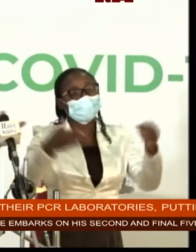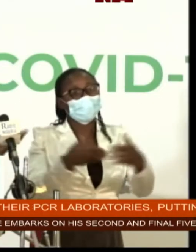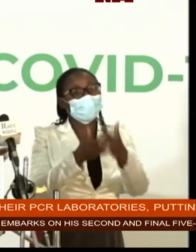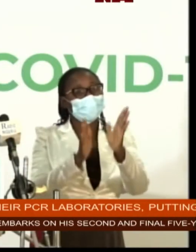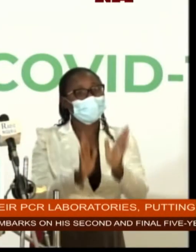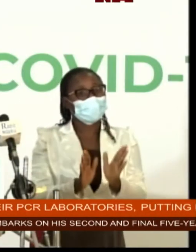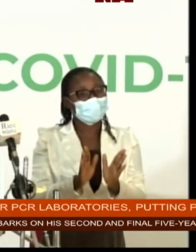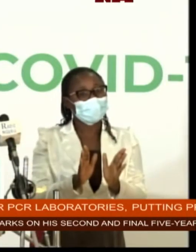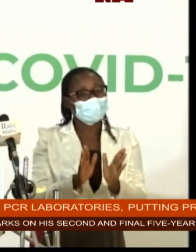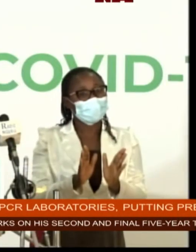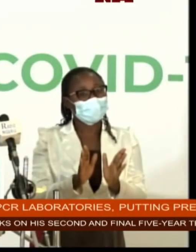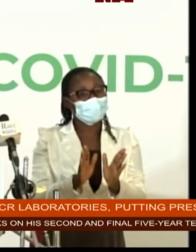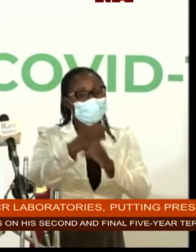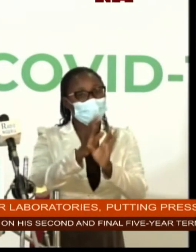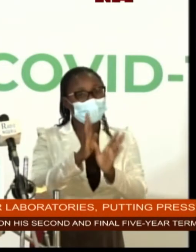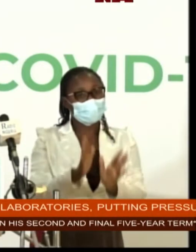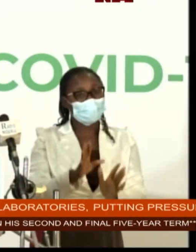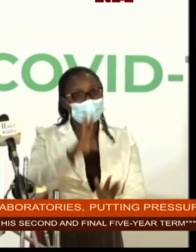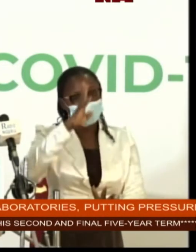an inventor